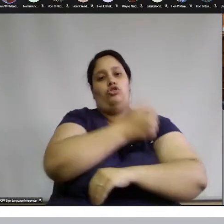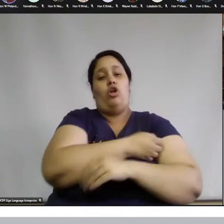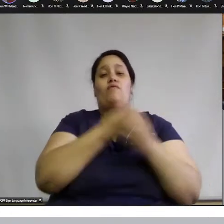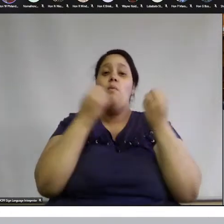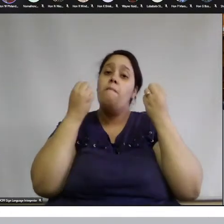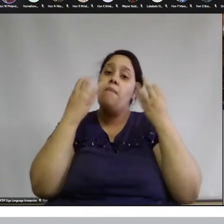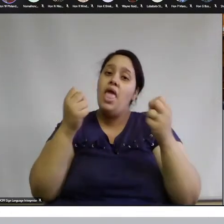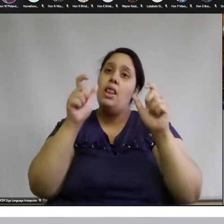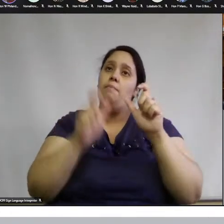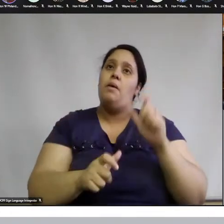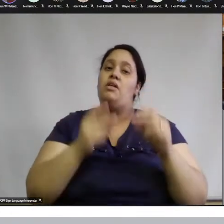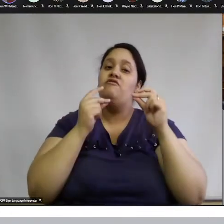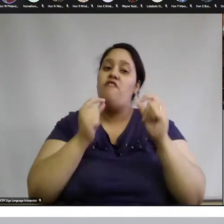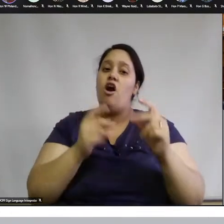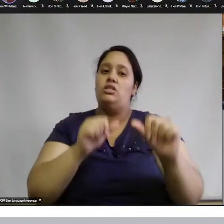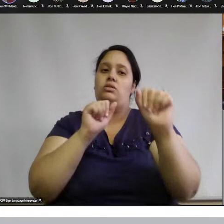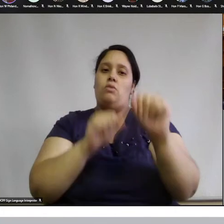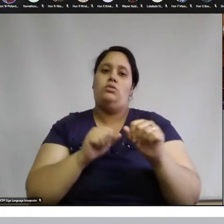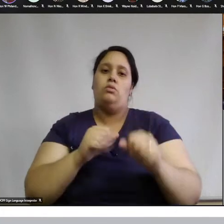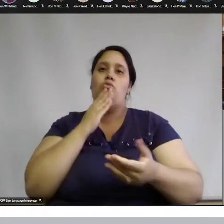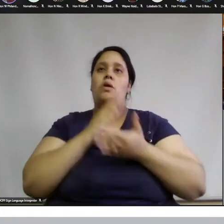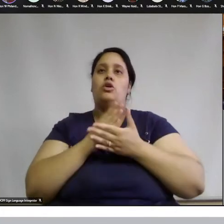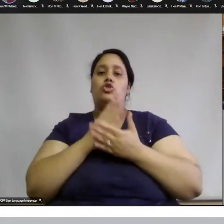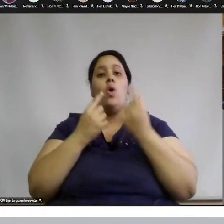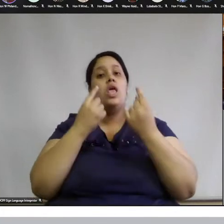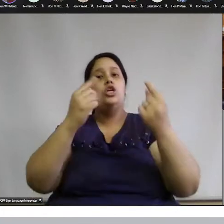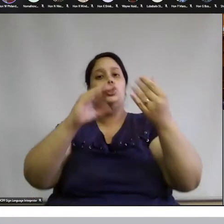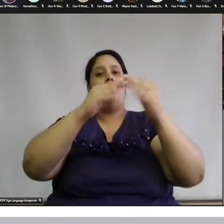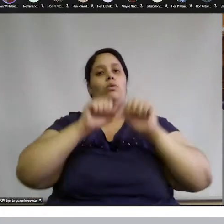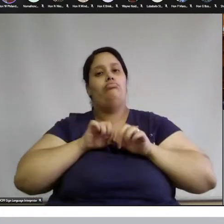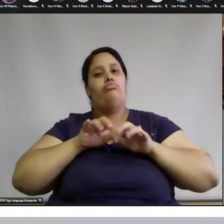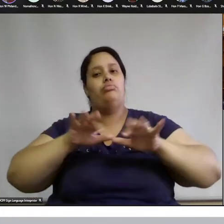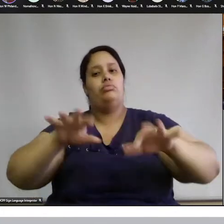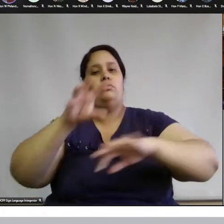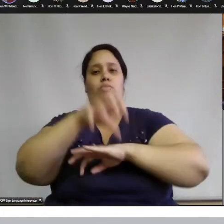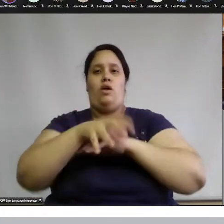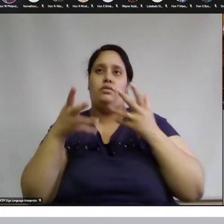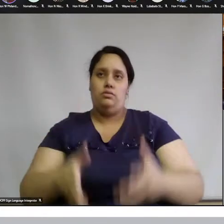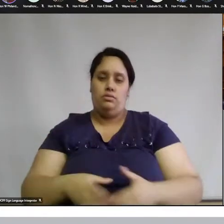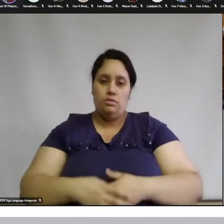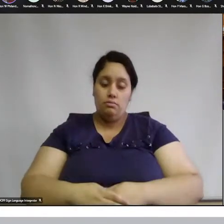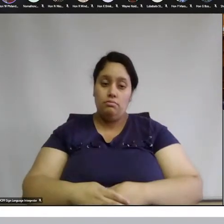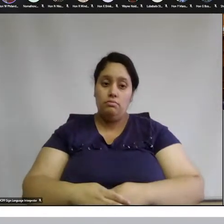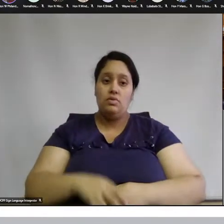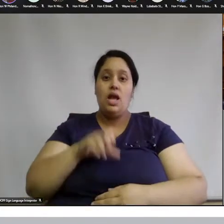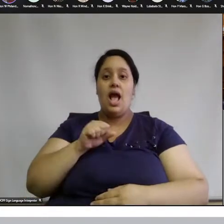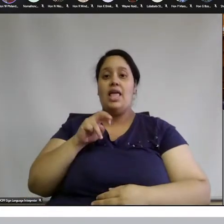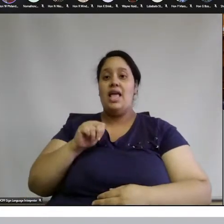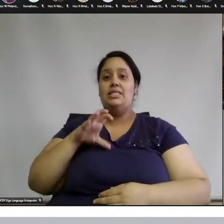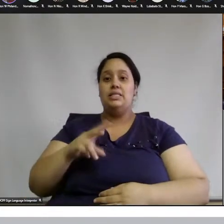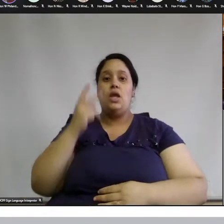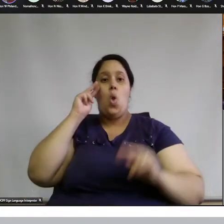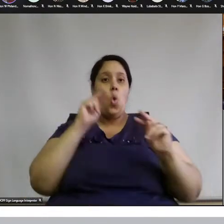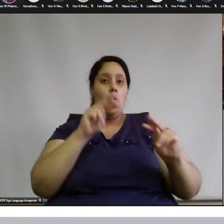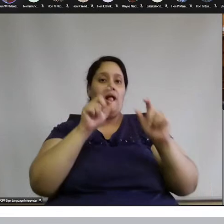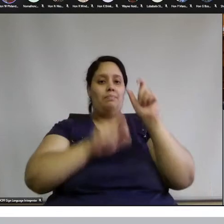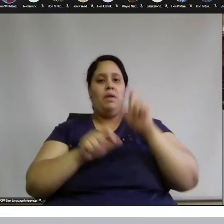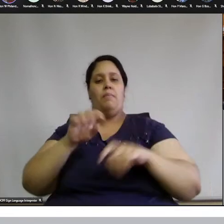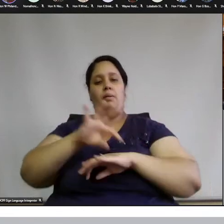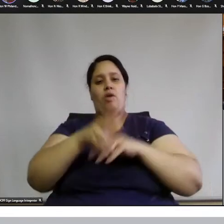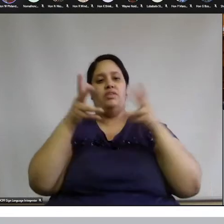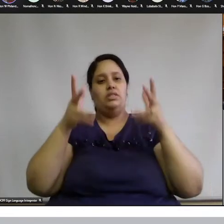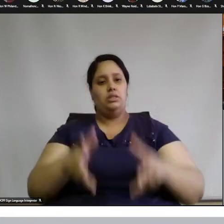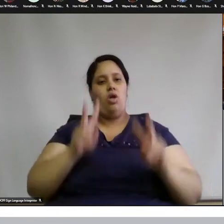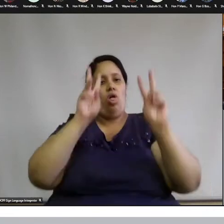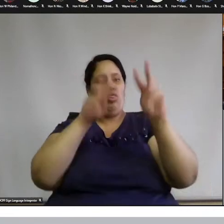as swiftly as possible in every community across this province. Die ANC kyk inwoners van hierdie provinsie